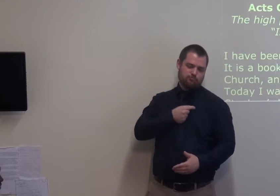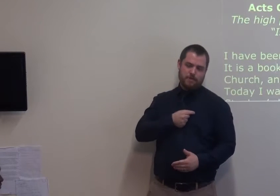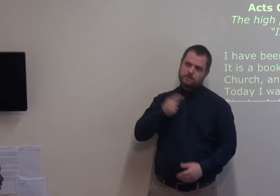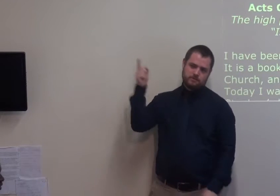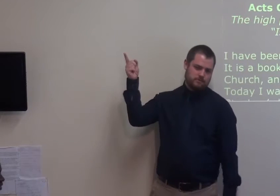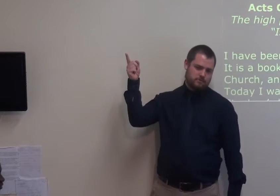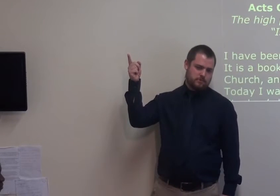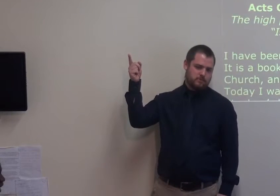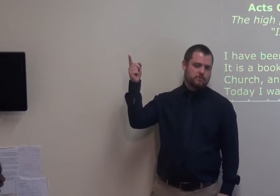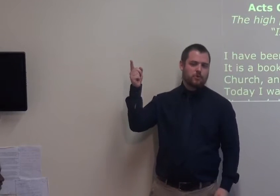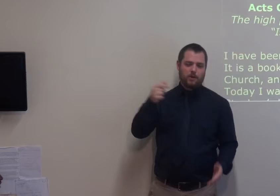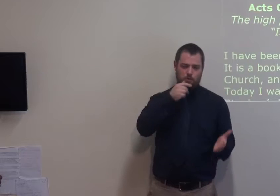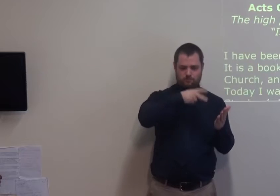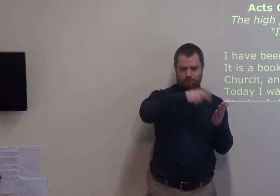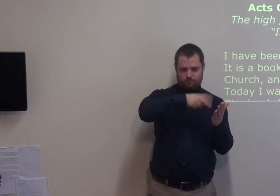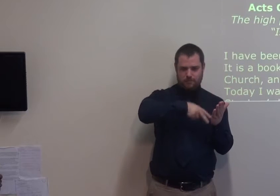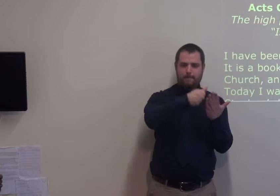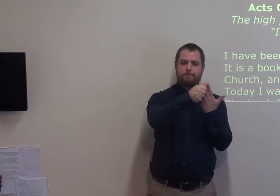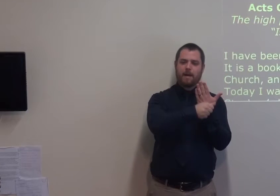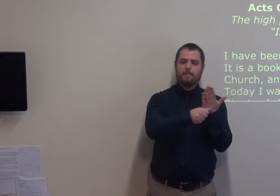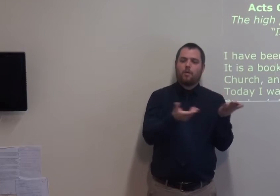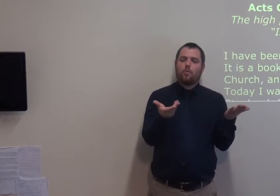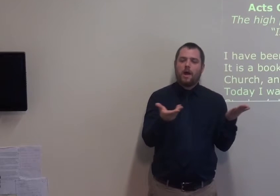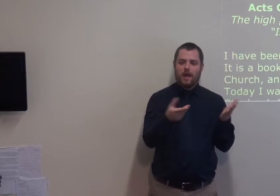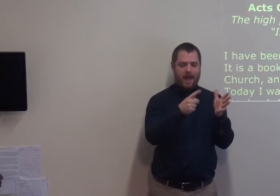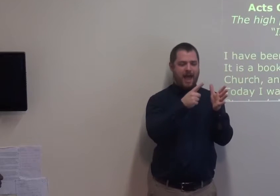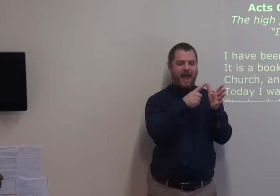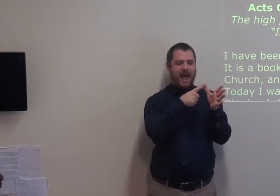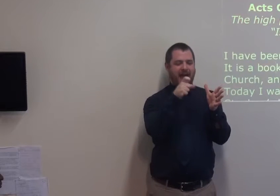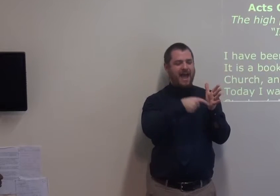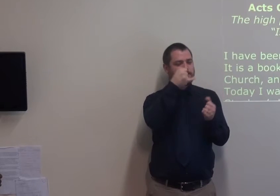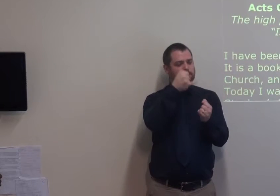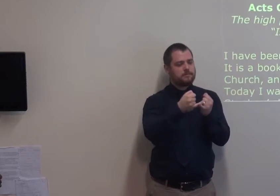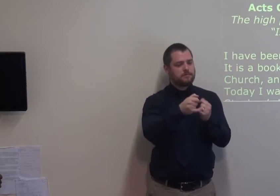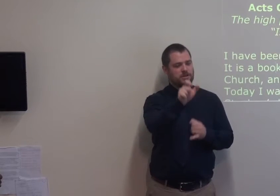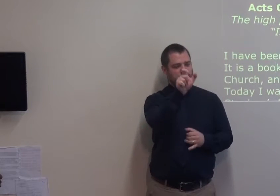The reading is from Acts chapter 7 and verse 1. Quote,